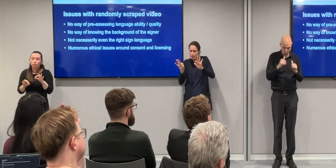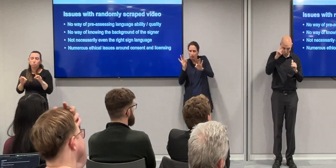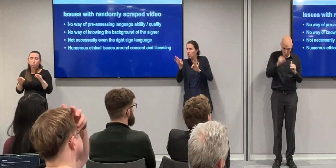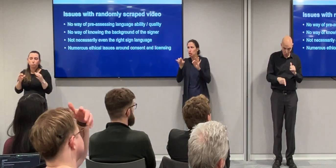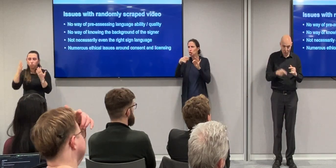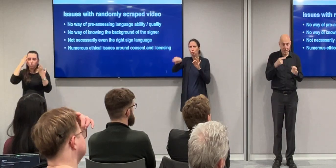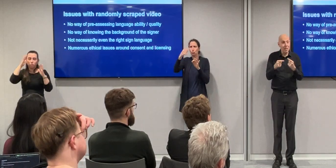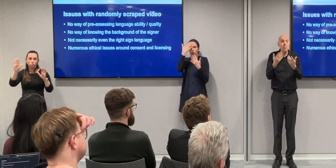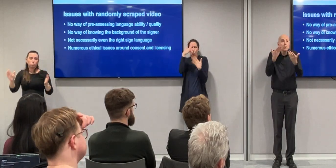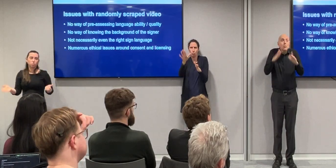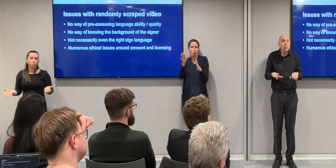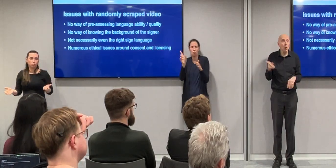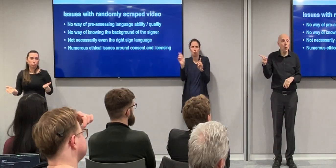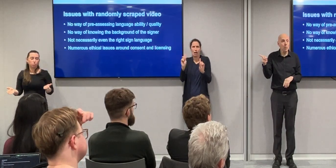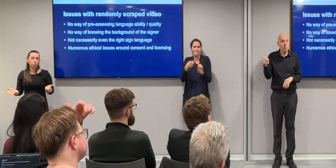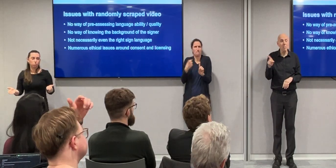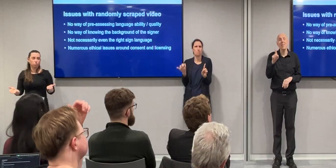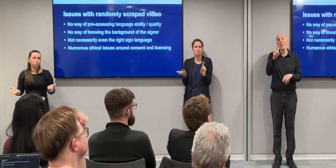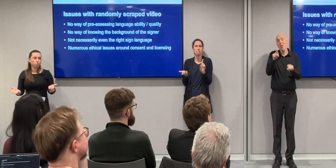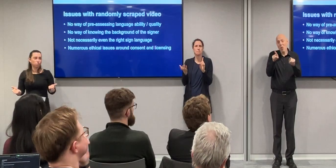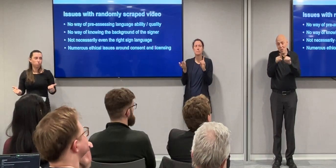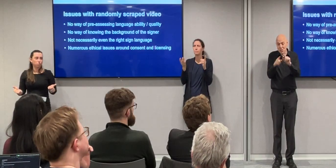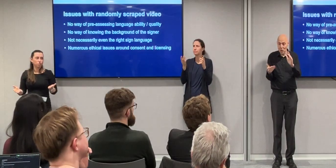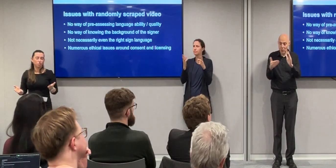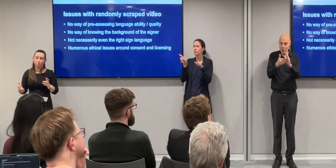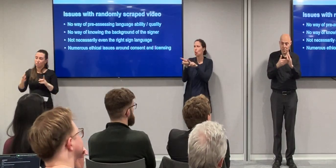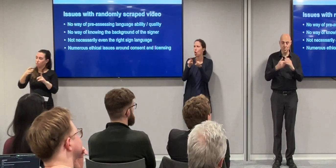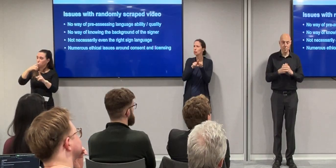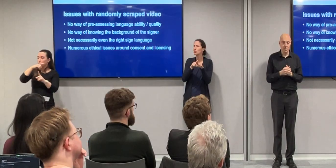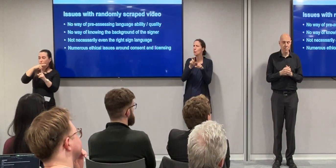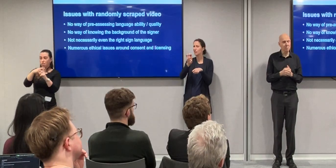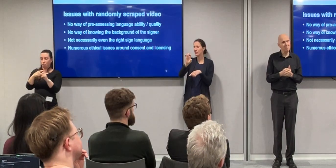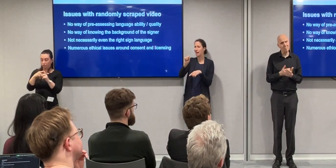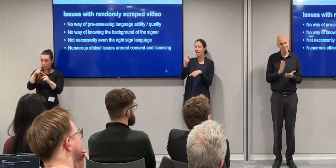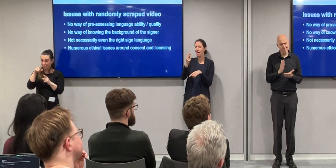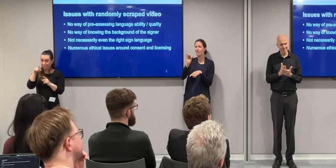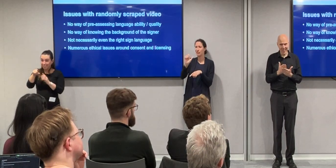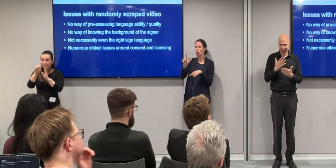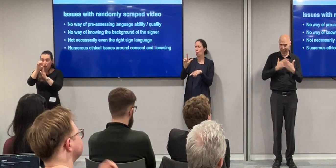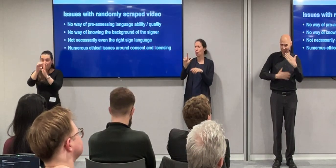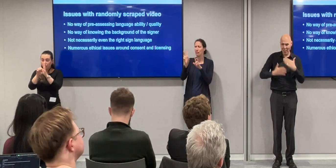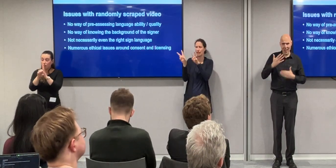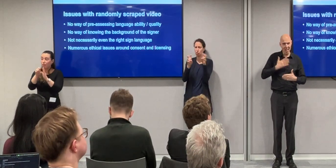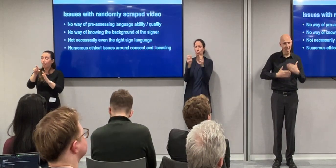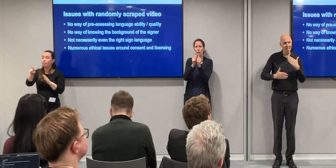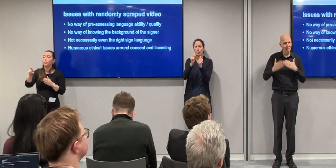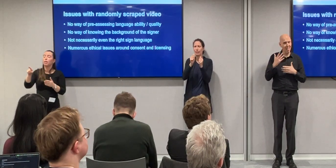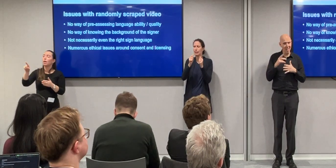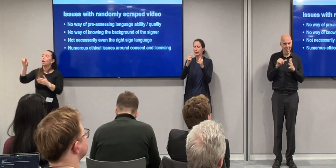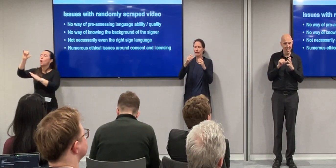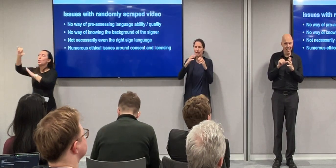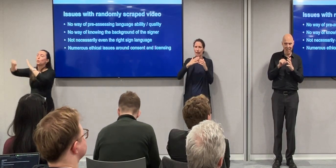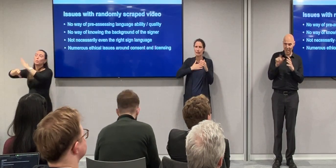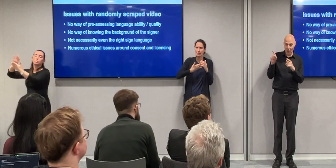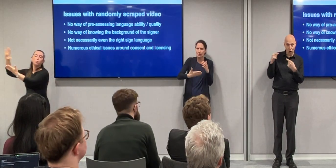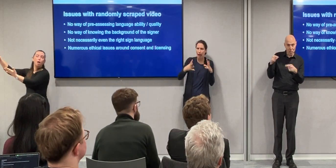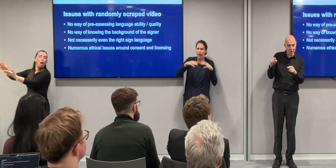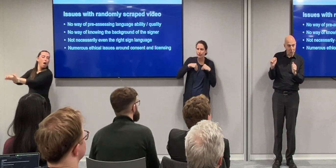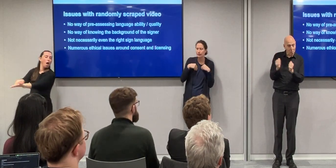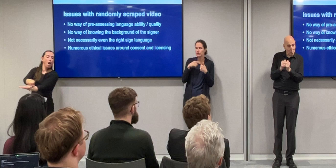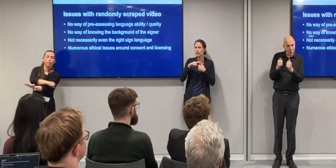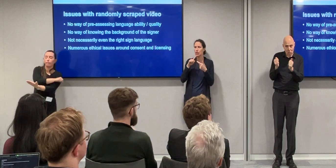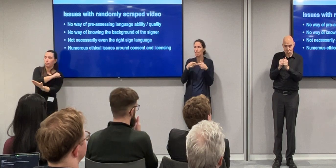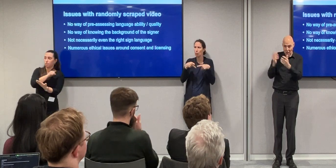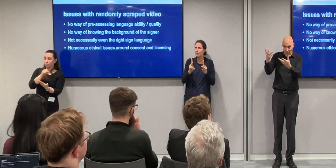it's going to come from. Not to mention numerous sort of ethical issues around licensing and consent and permissions and that sort of